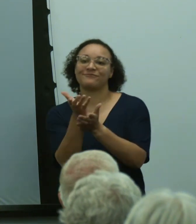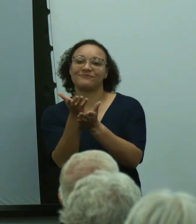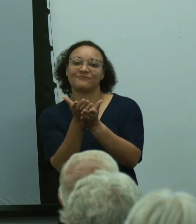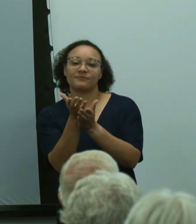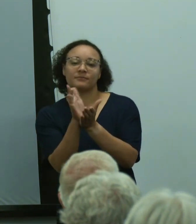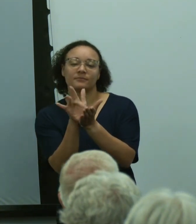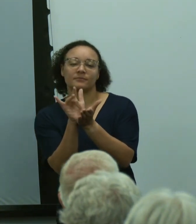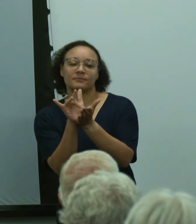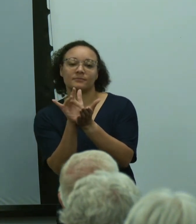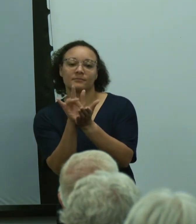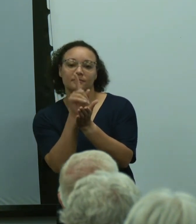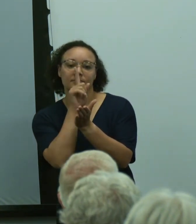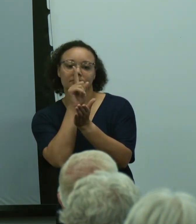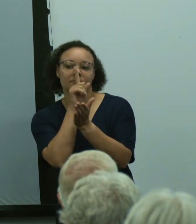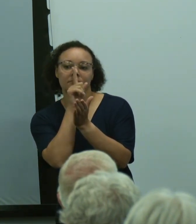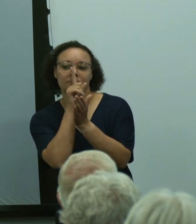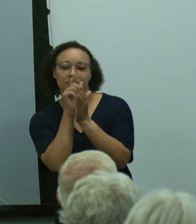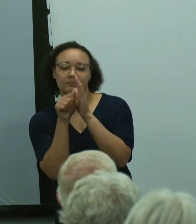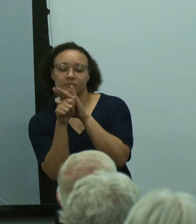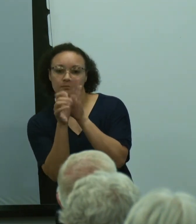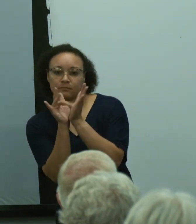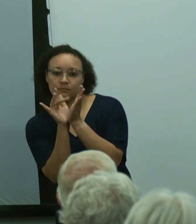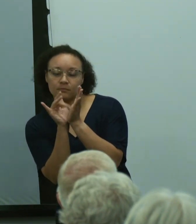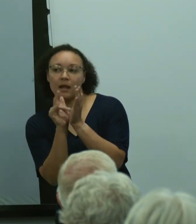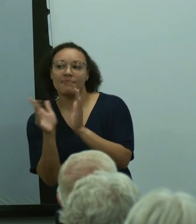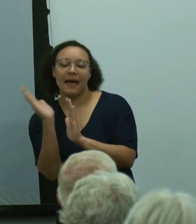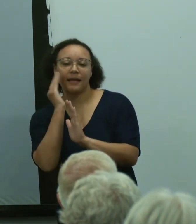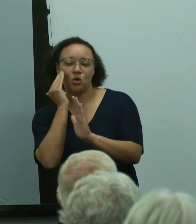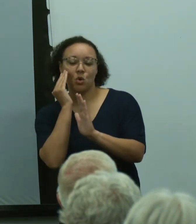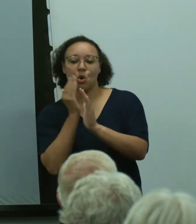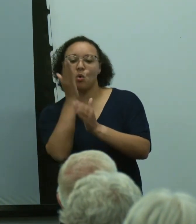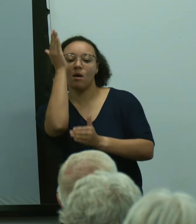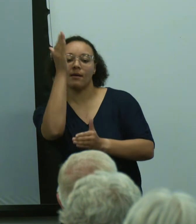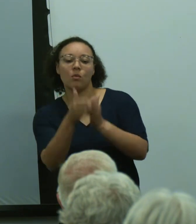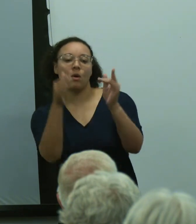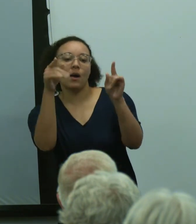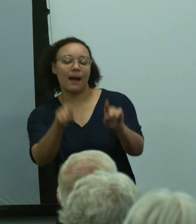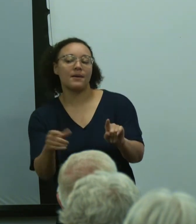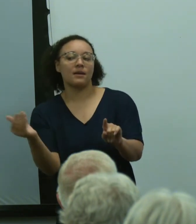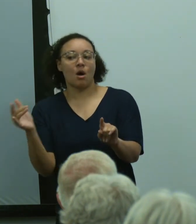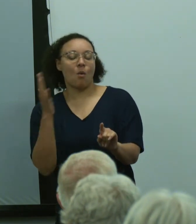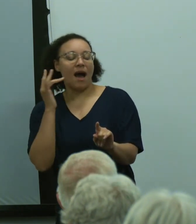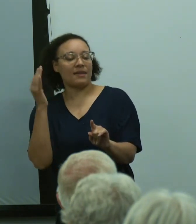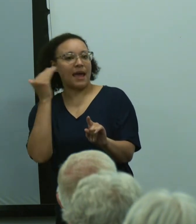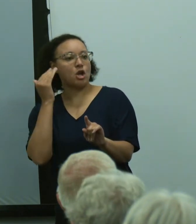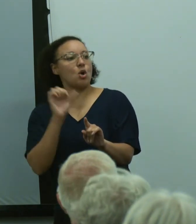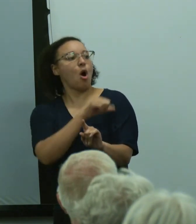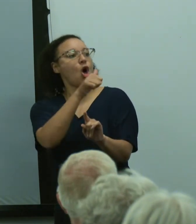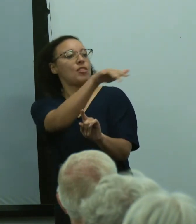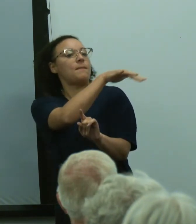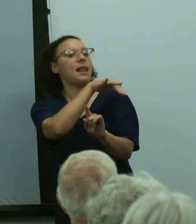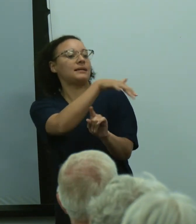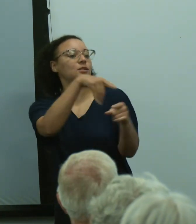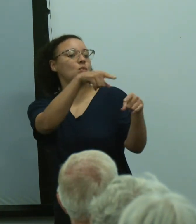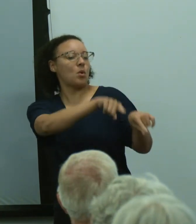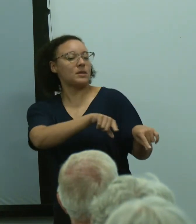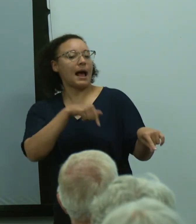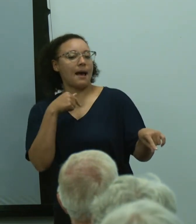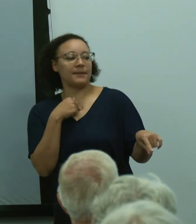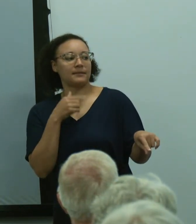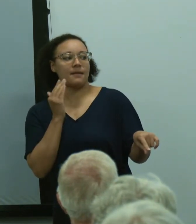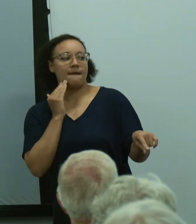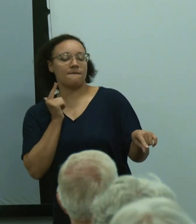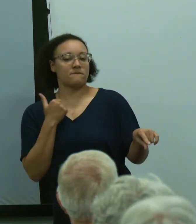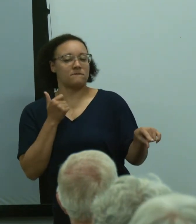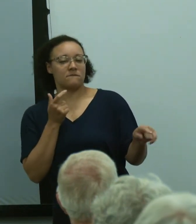knew the outcome because they knew in their mind what was going on in other places. And I tell you,